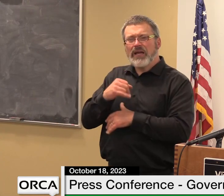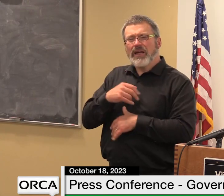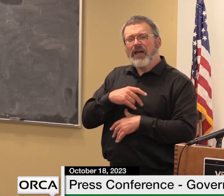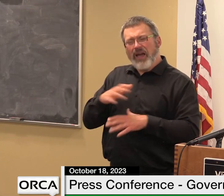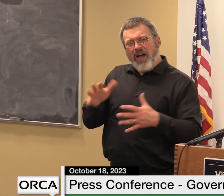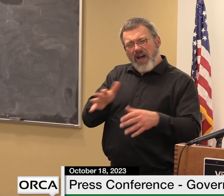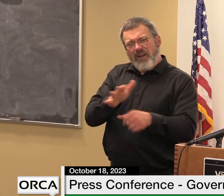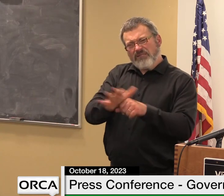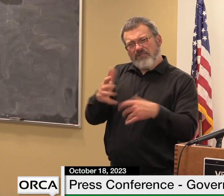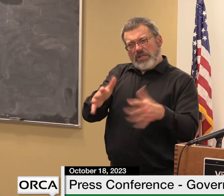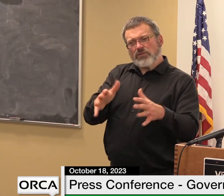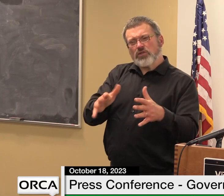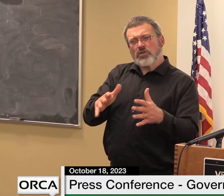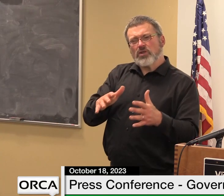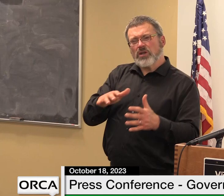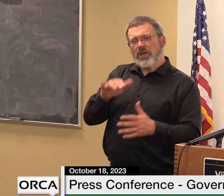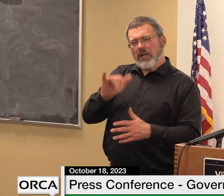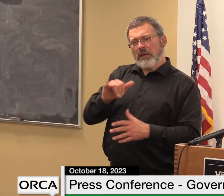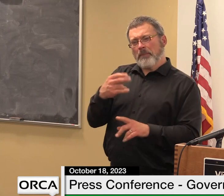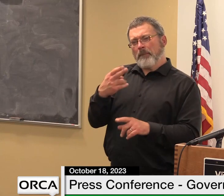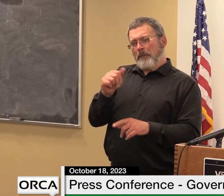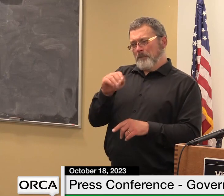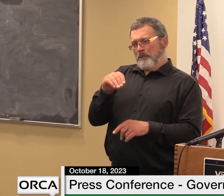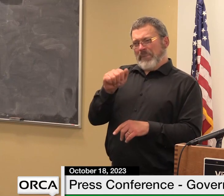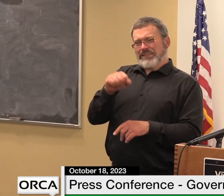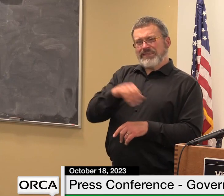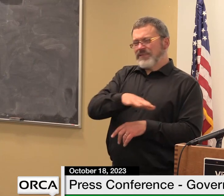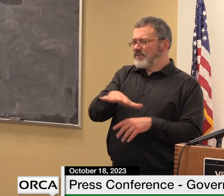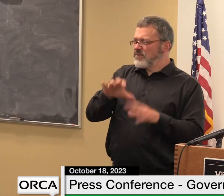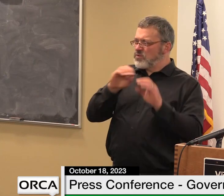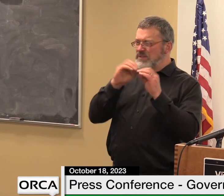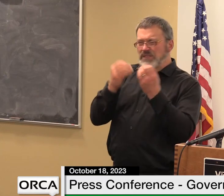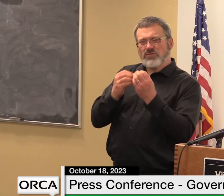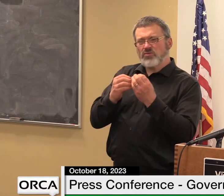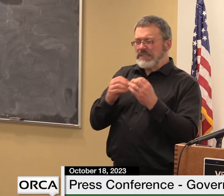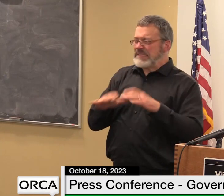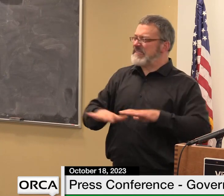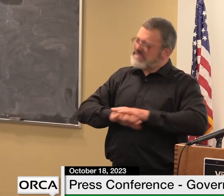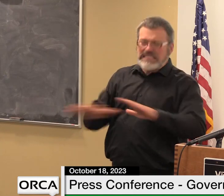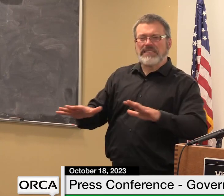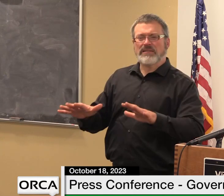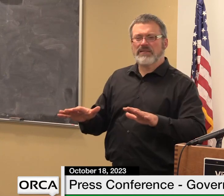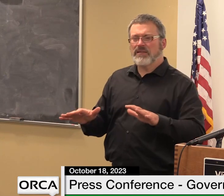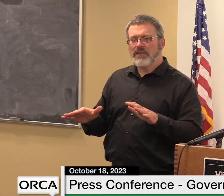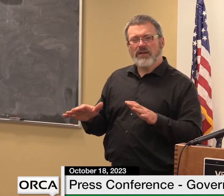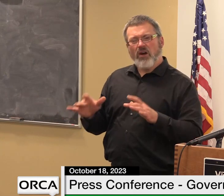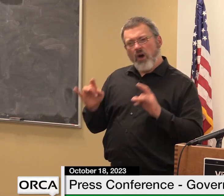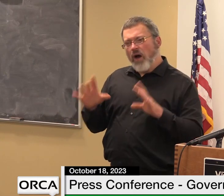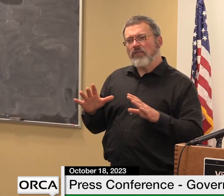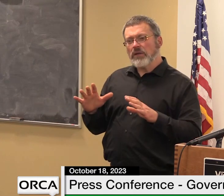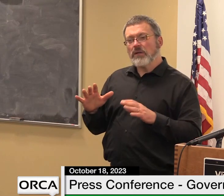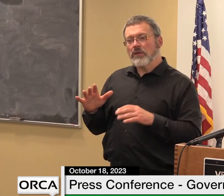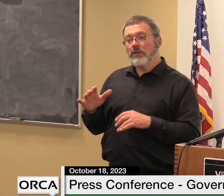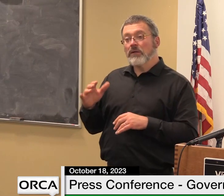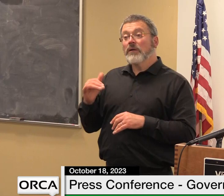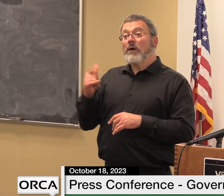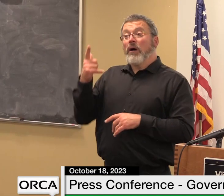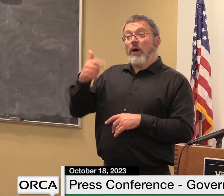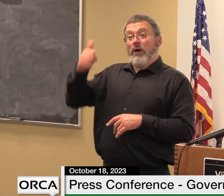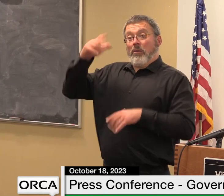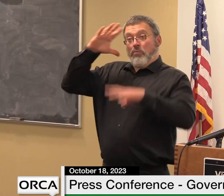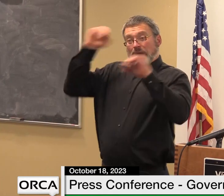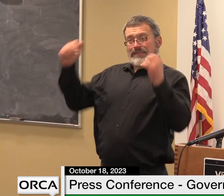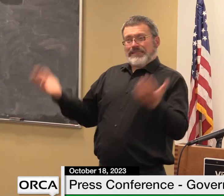time. Hamas is a terrorist organization. Now, President Biden is there now to address the